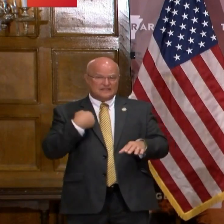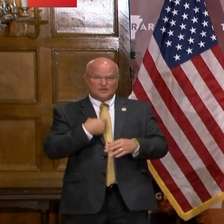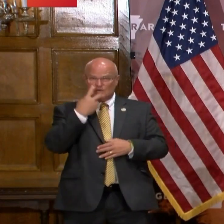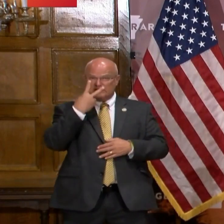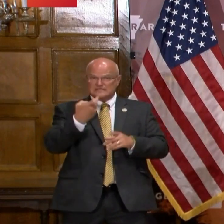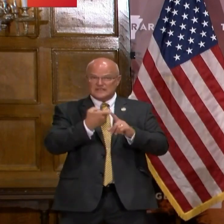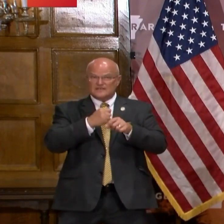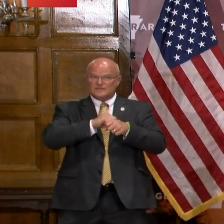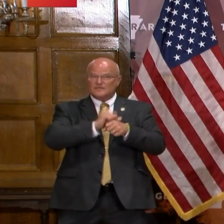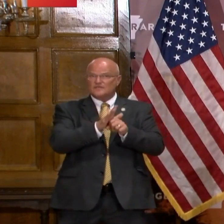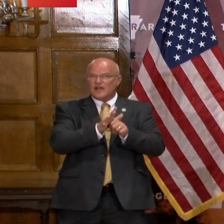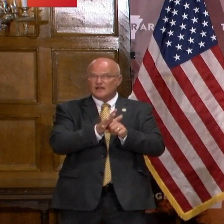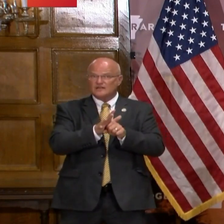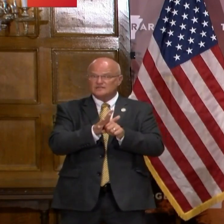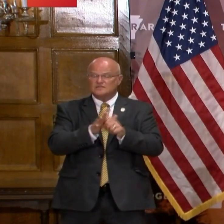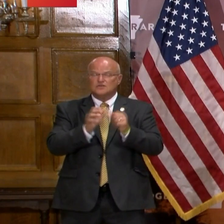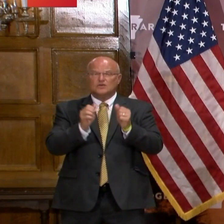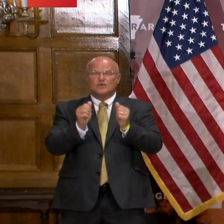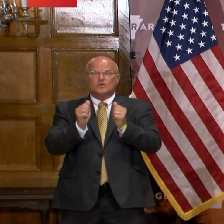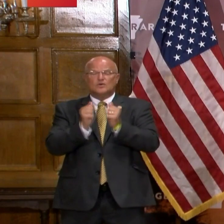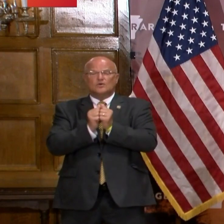the virus with